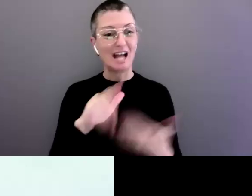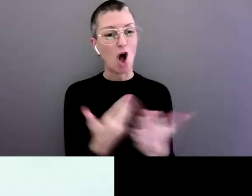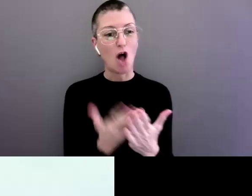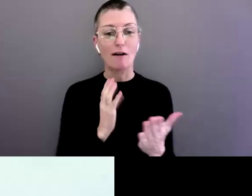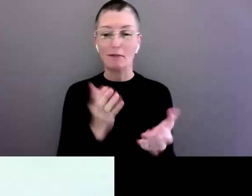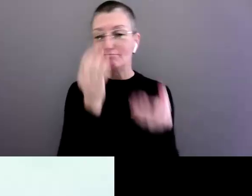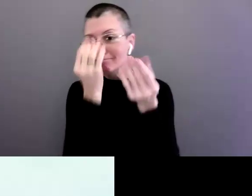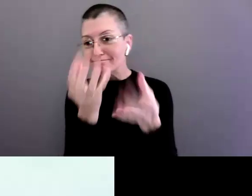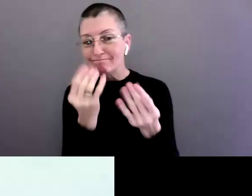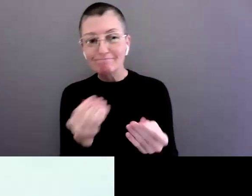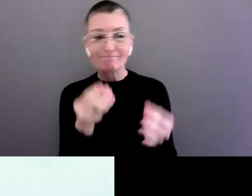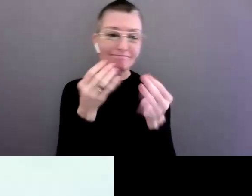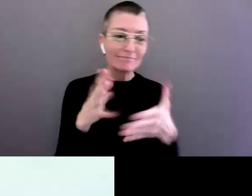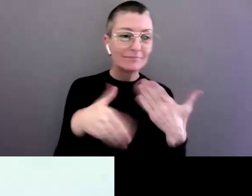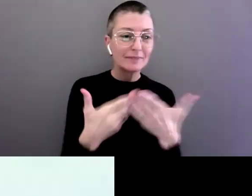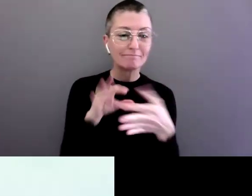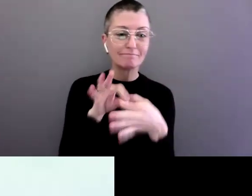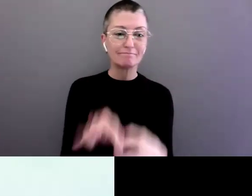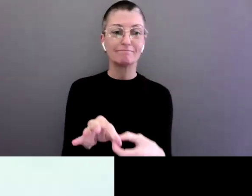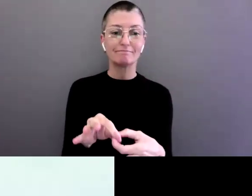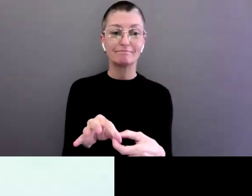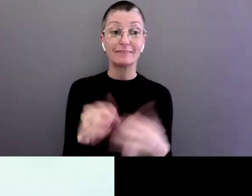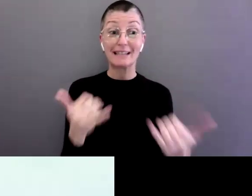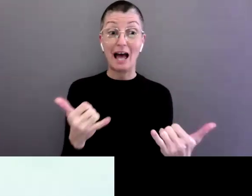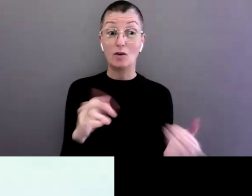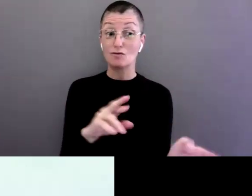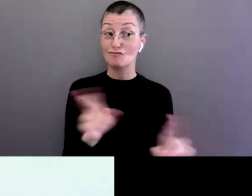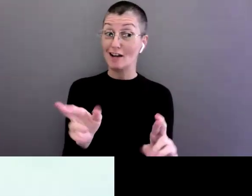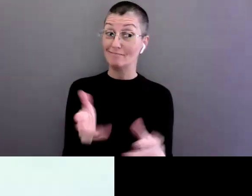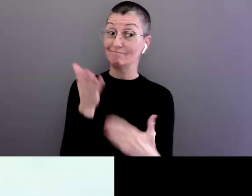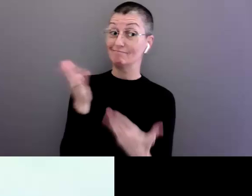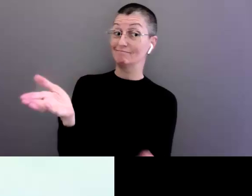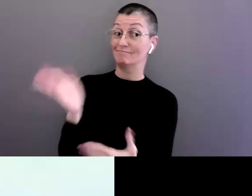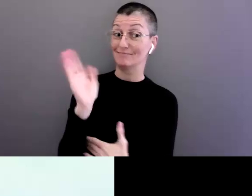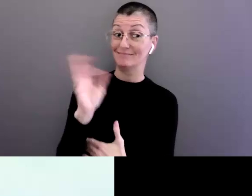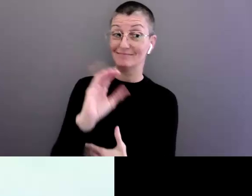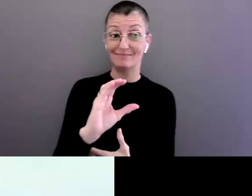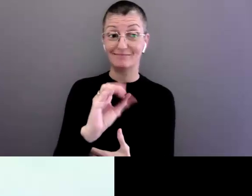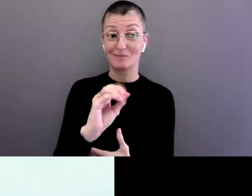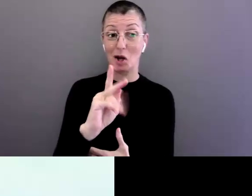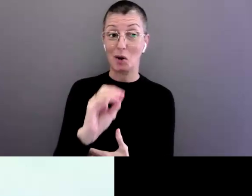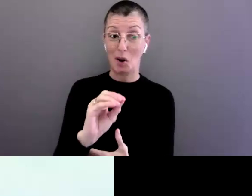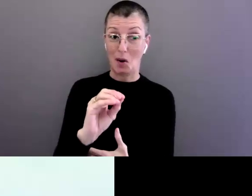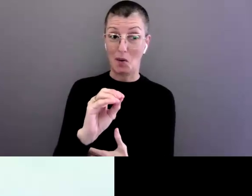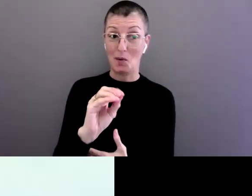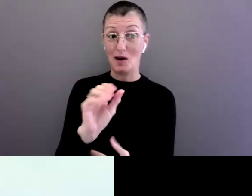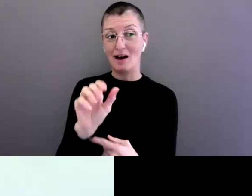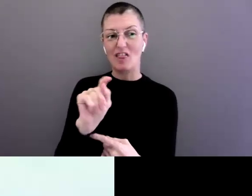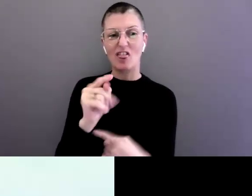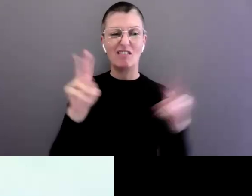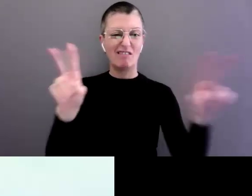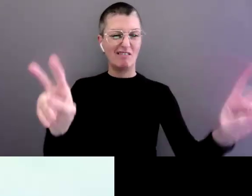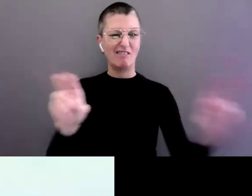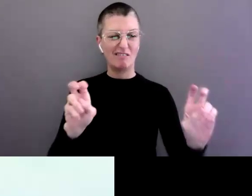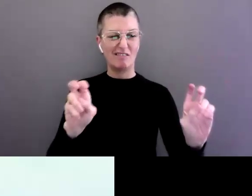Now we're ready to join Coco in the art of great go-to marketing strategy and how much to prepare